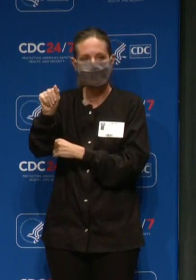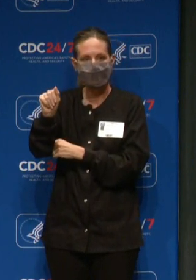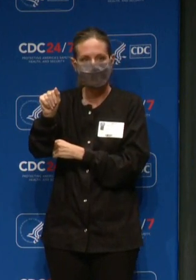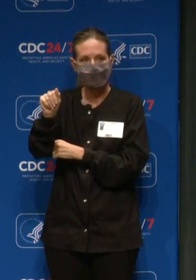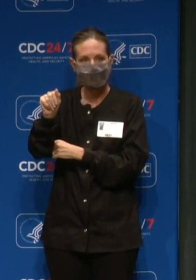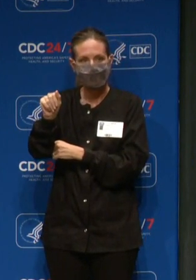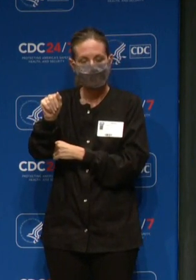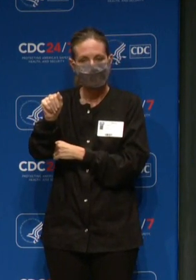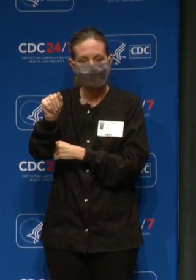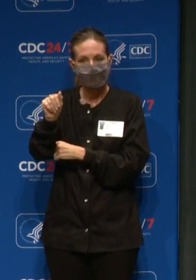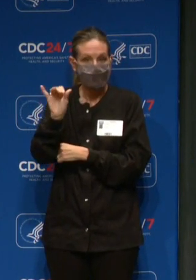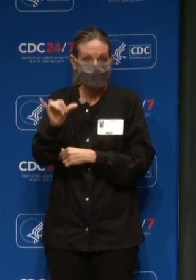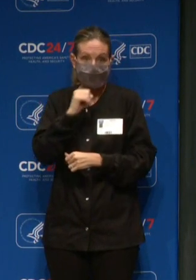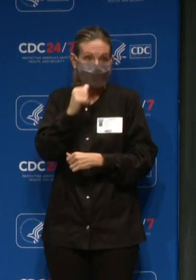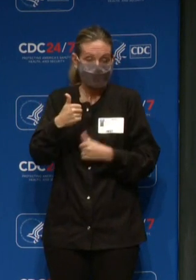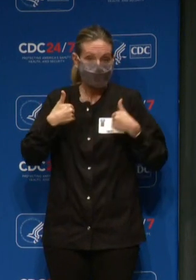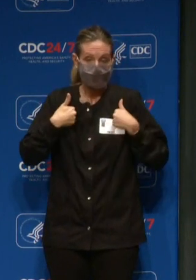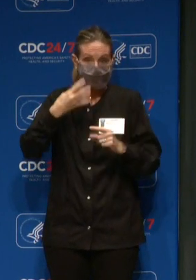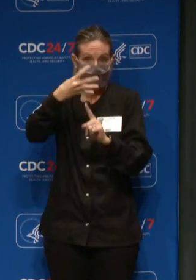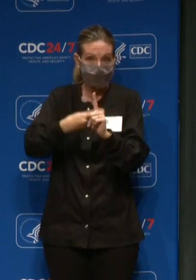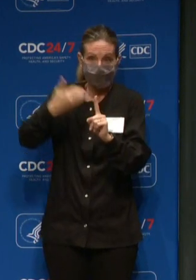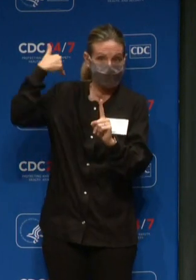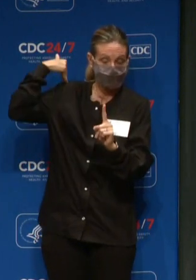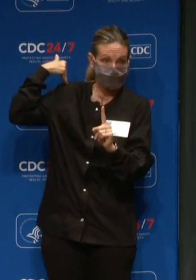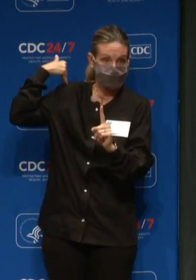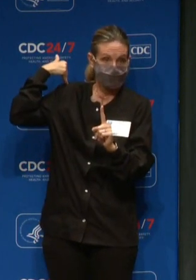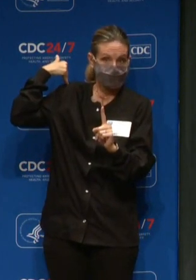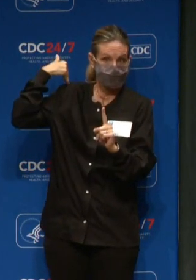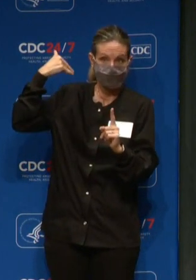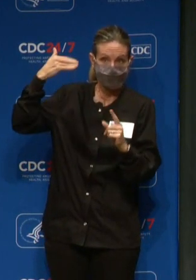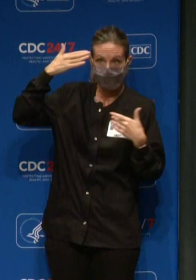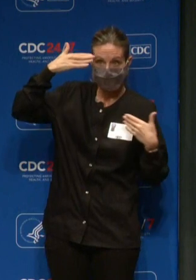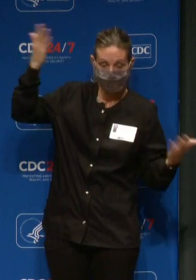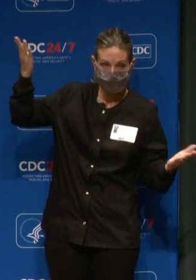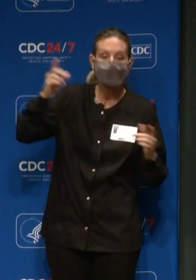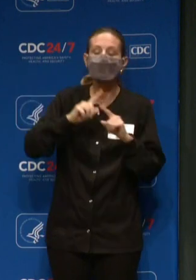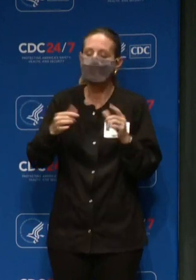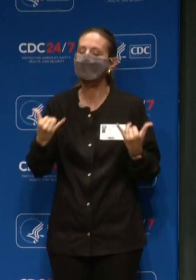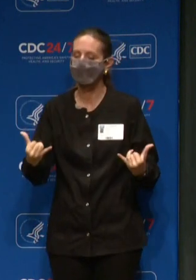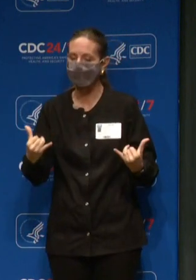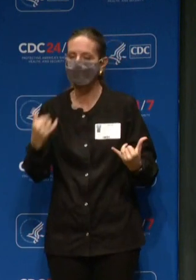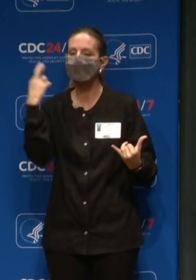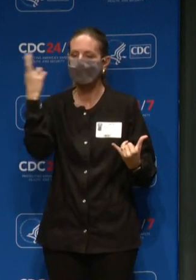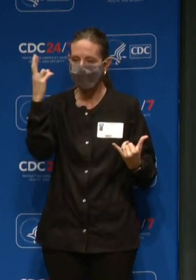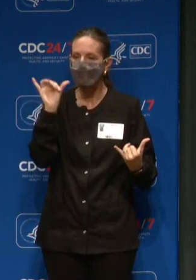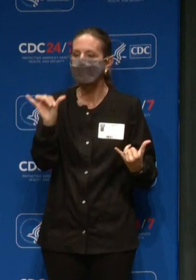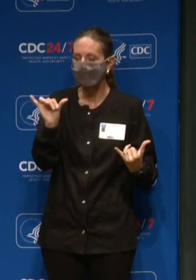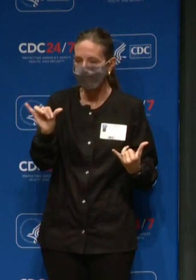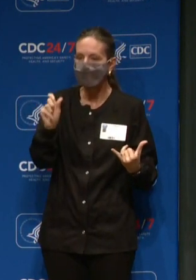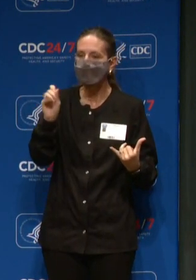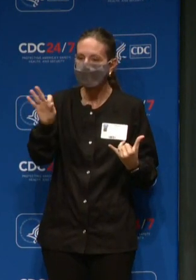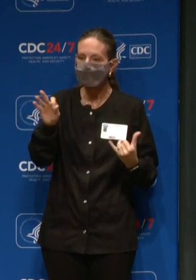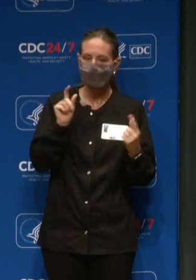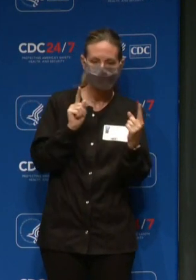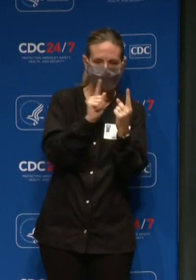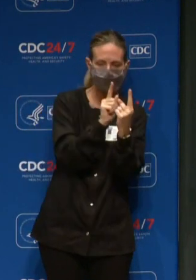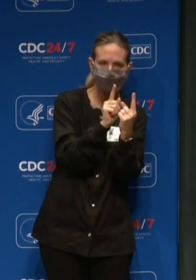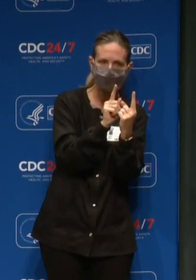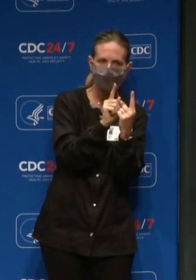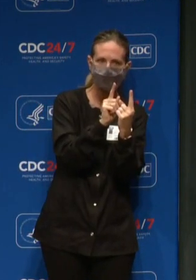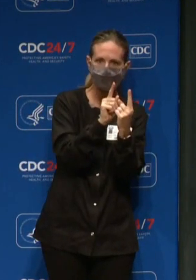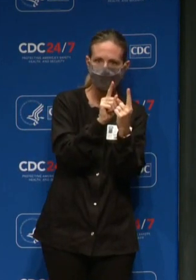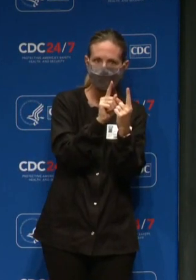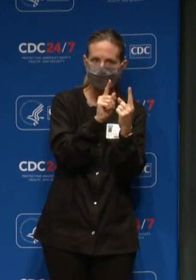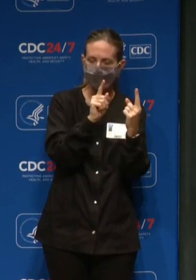one didn't have 4 months ago, but it is data now that we have based on situations